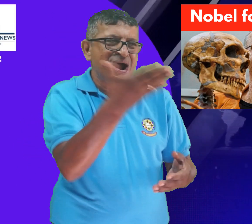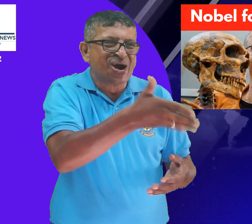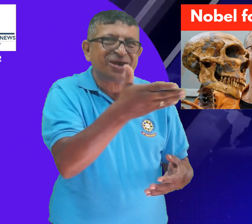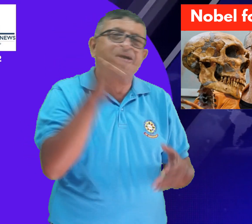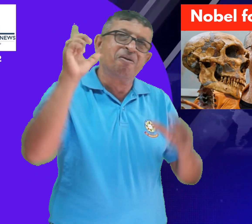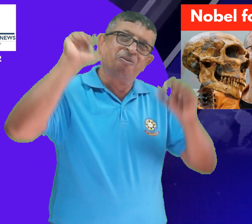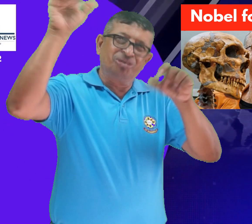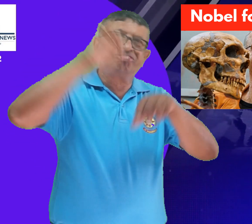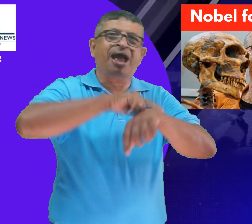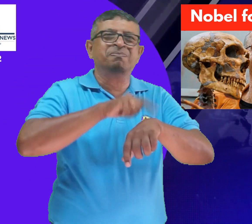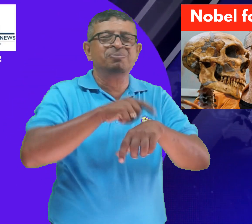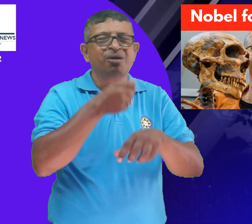Thank you.